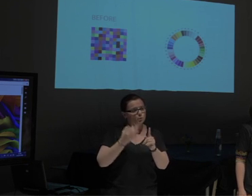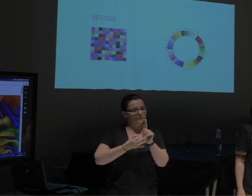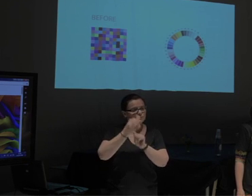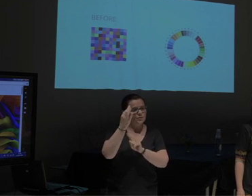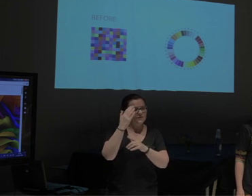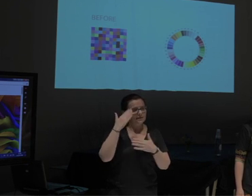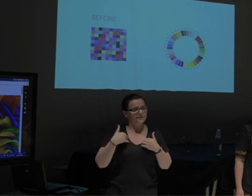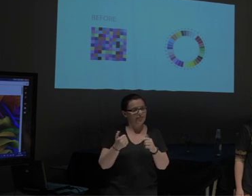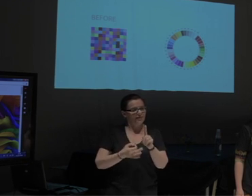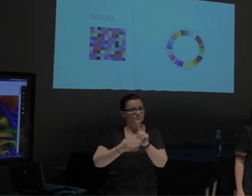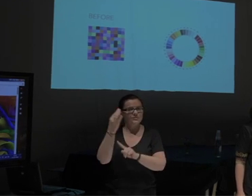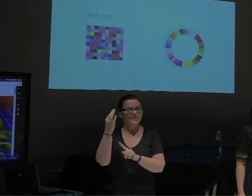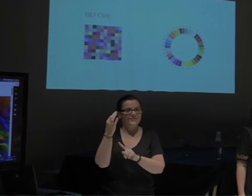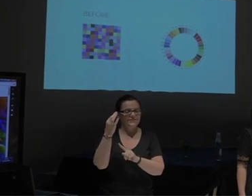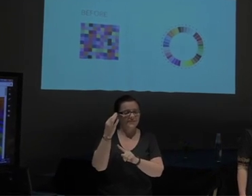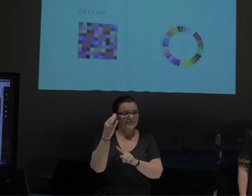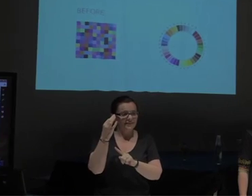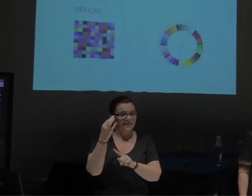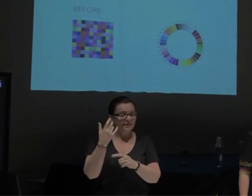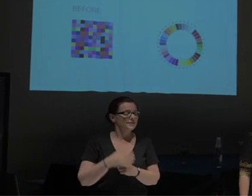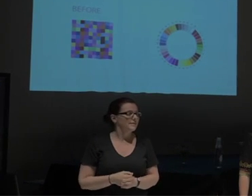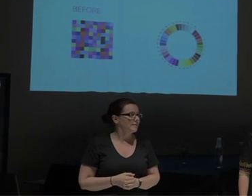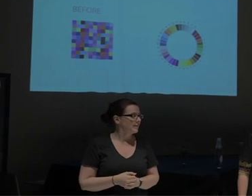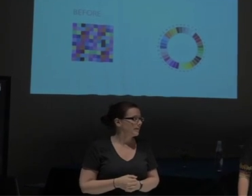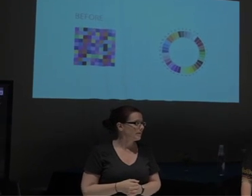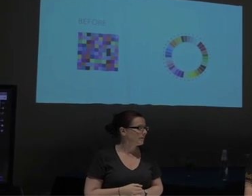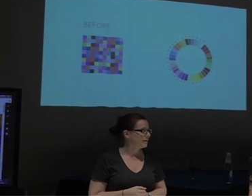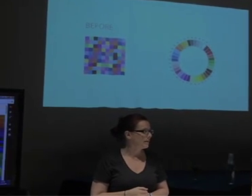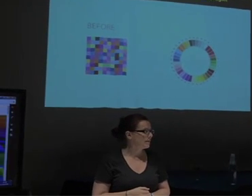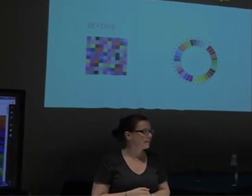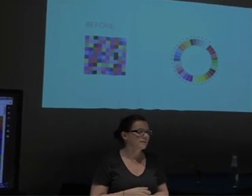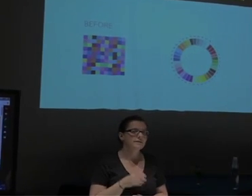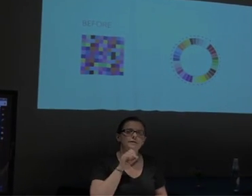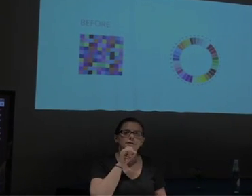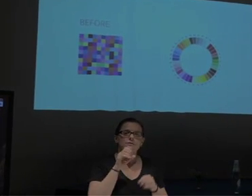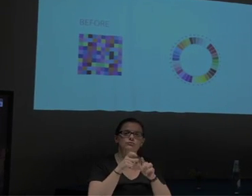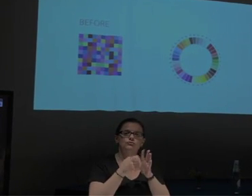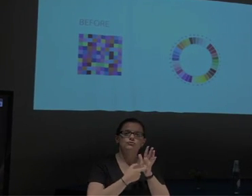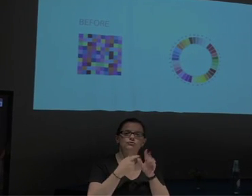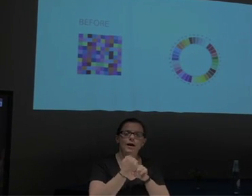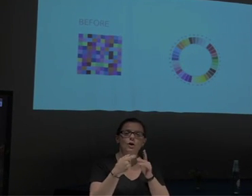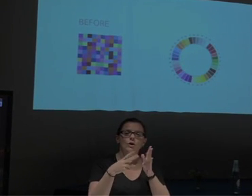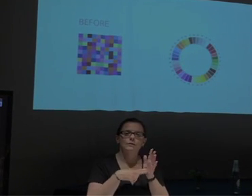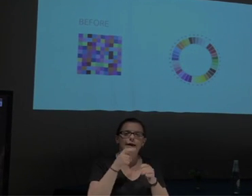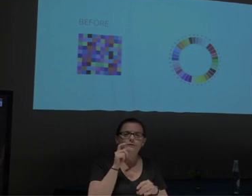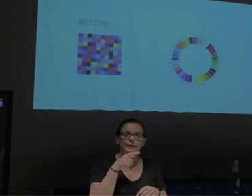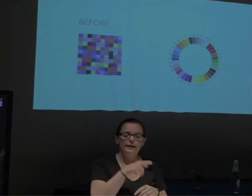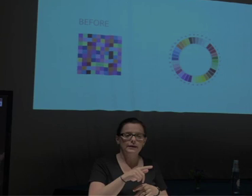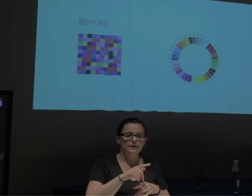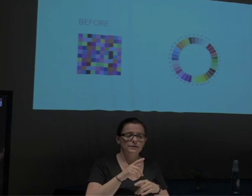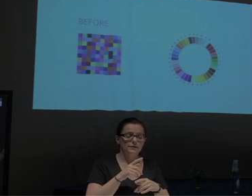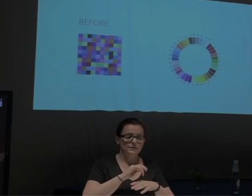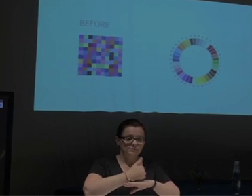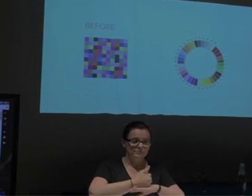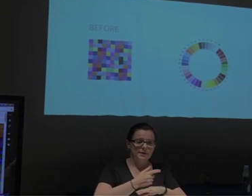rapidly in the context of the Dragon Cafe, which is offering people every Monday in the Church of